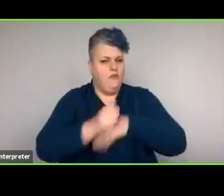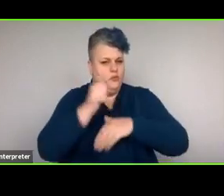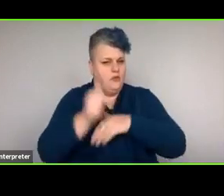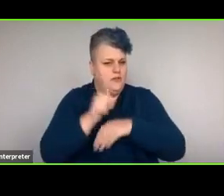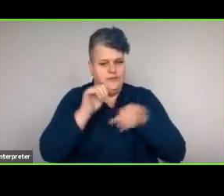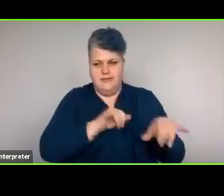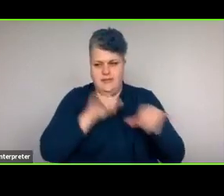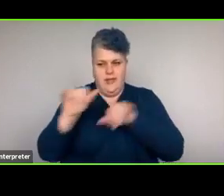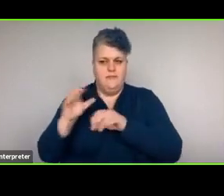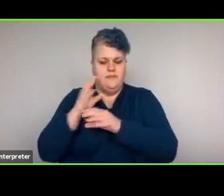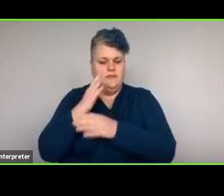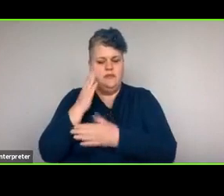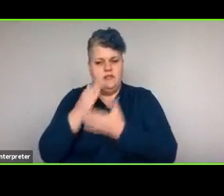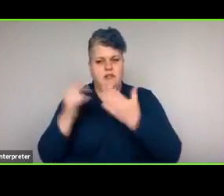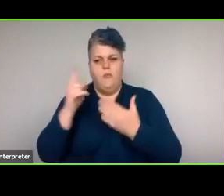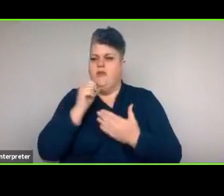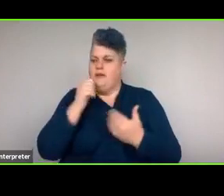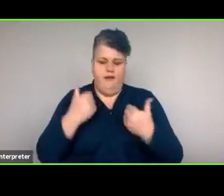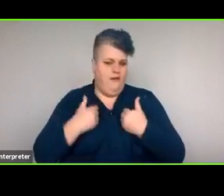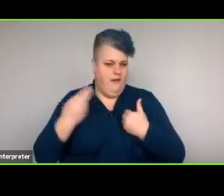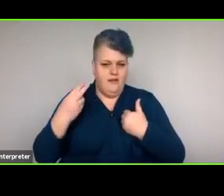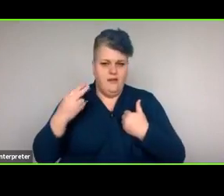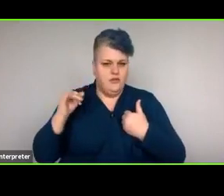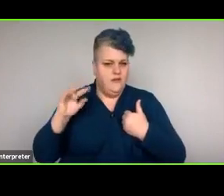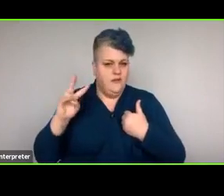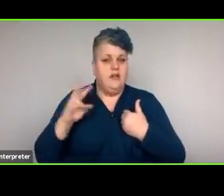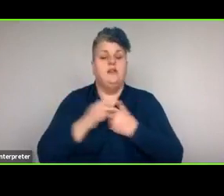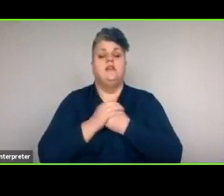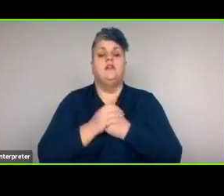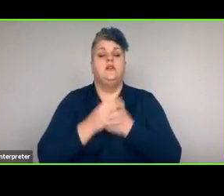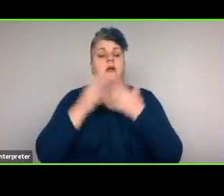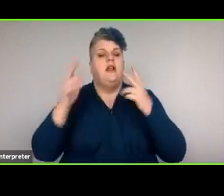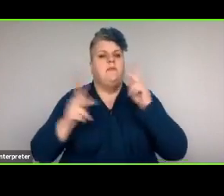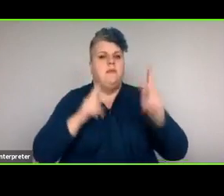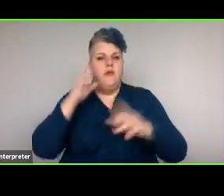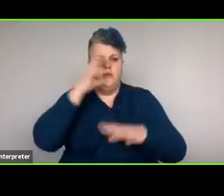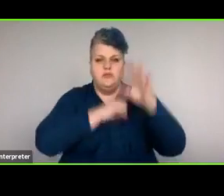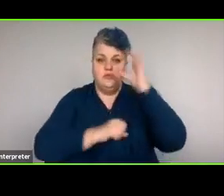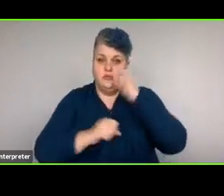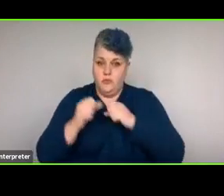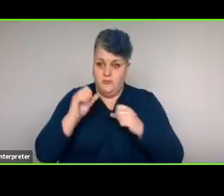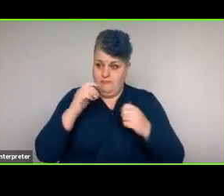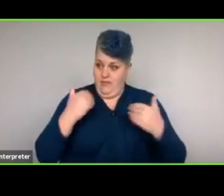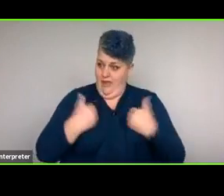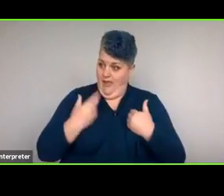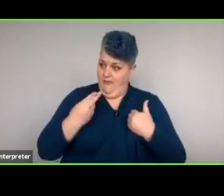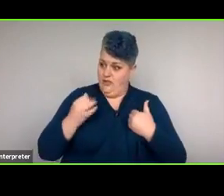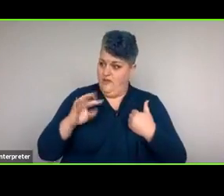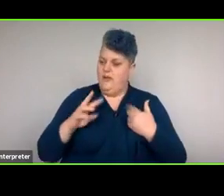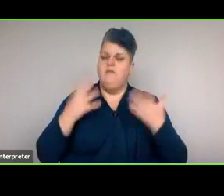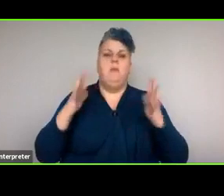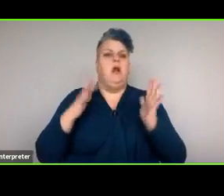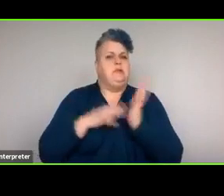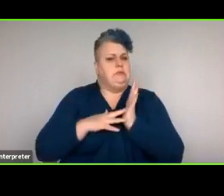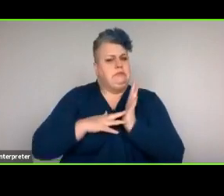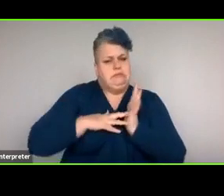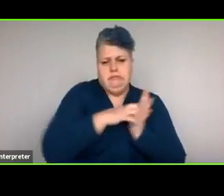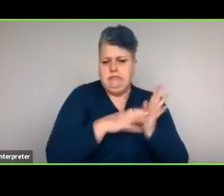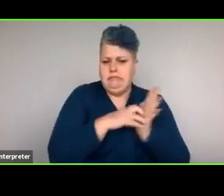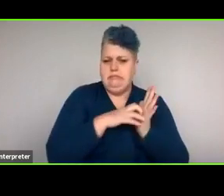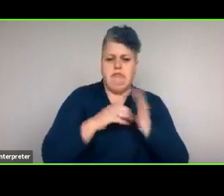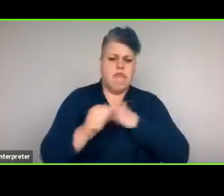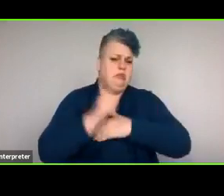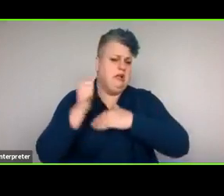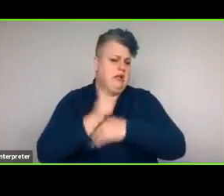with HIV. So I think a lot of people kind of have this assumption that people living with HIV are immunocompromised, and there are